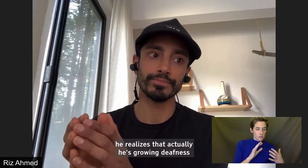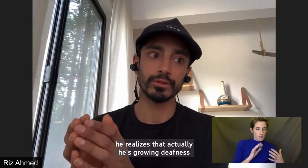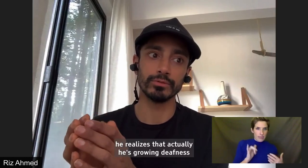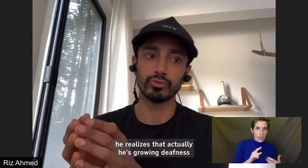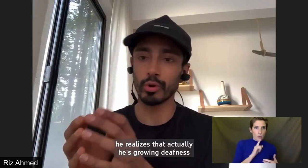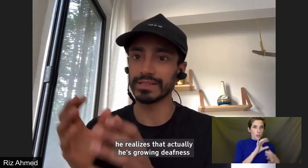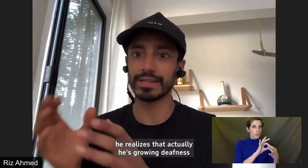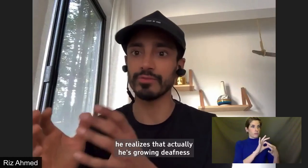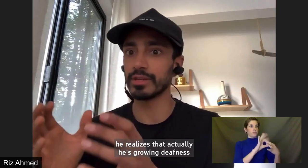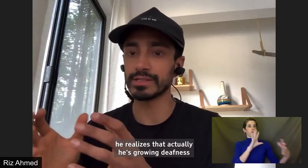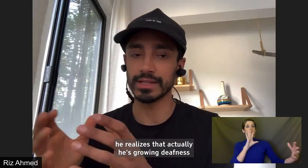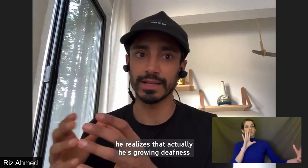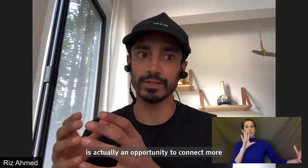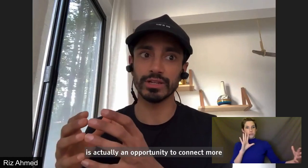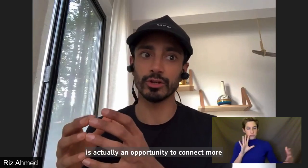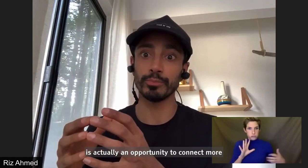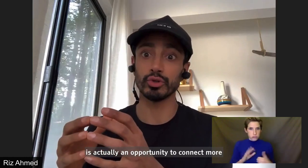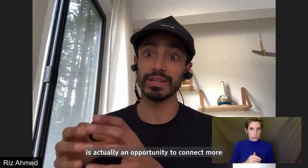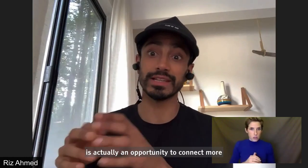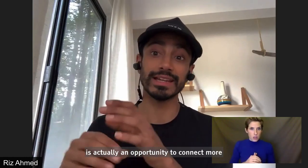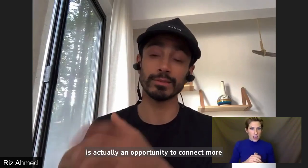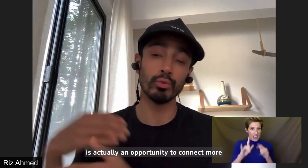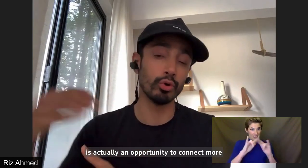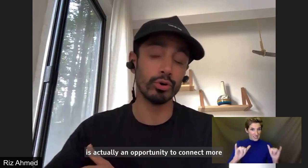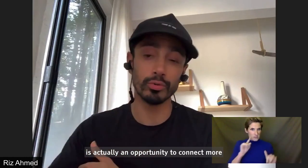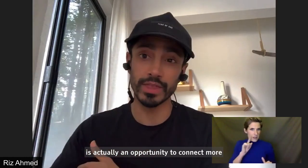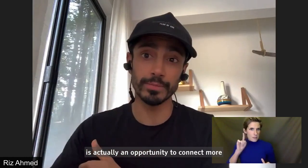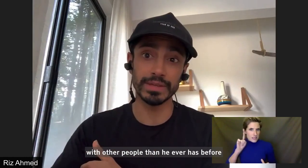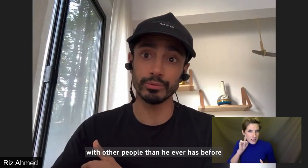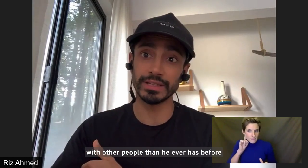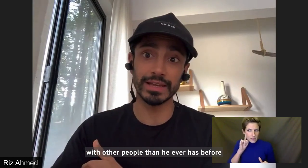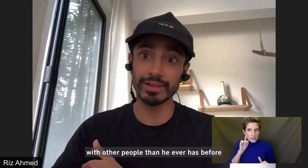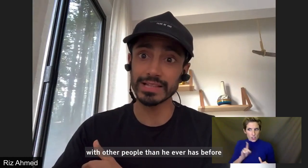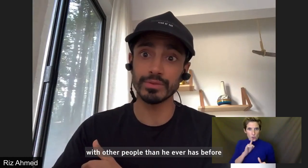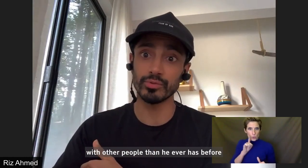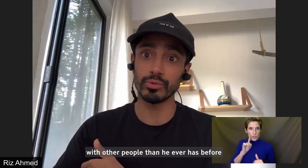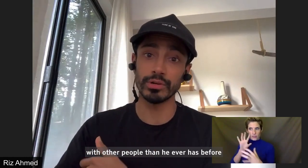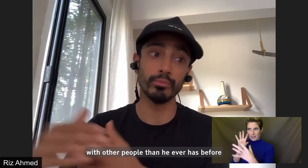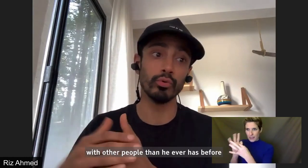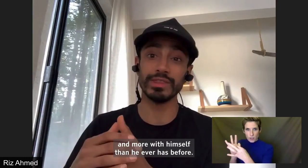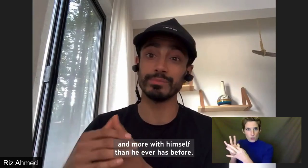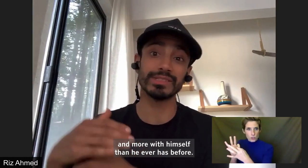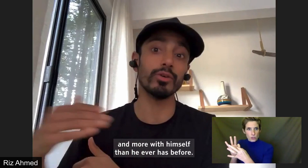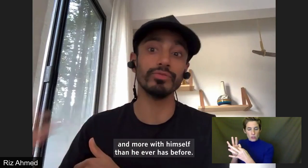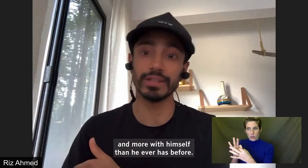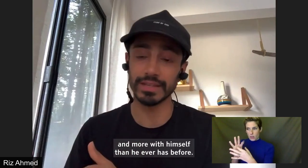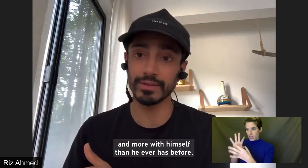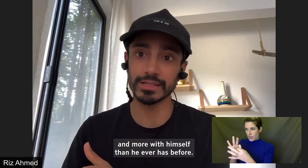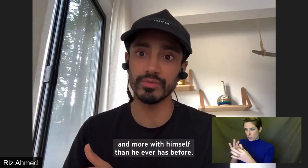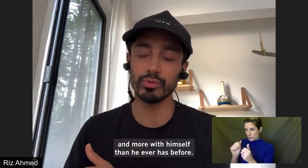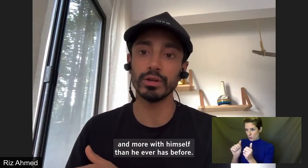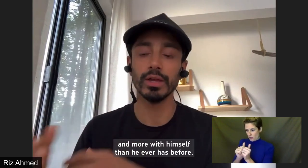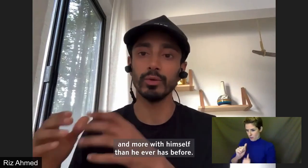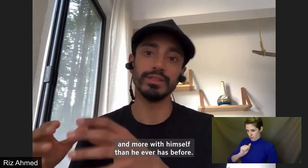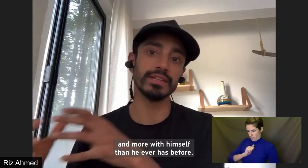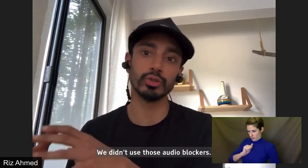his growing deafness is actually an opportunity to connect more with other people than he ever has before, and more with himself than